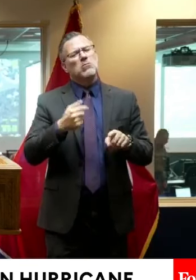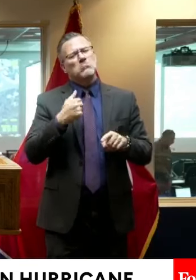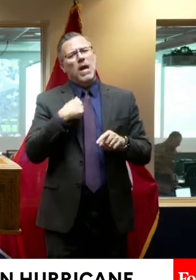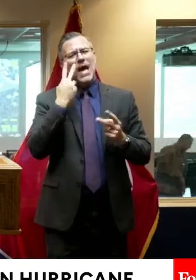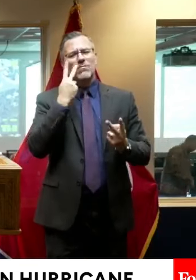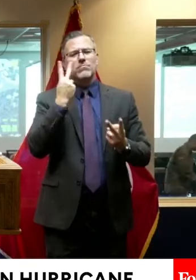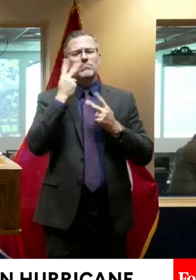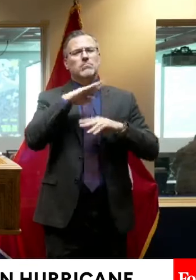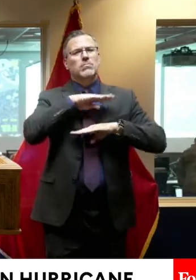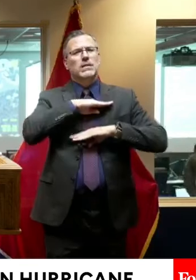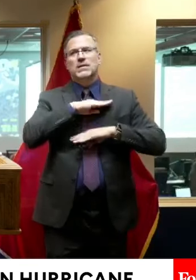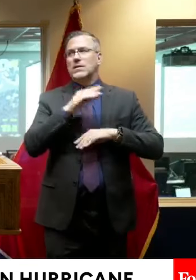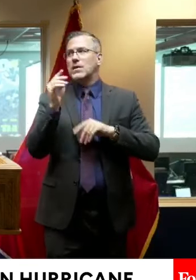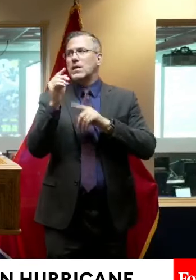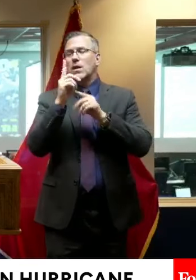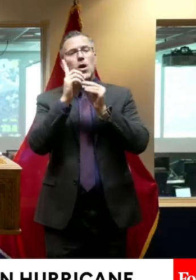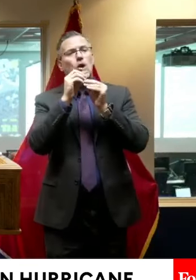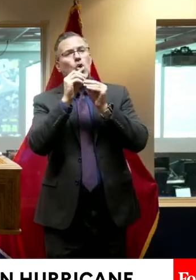effort.